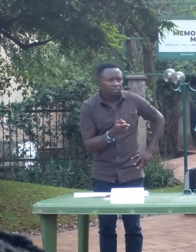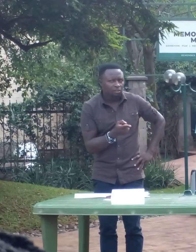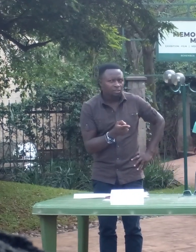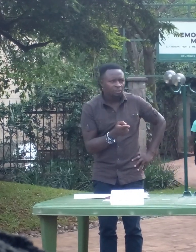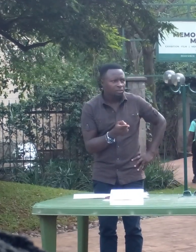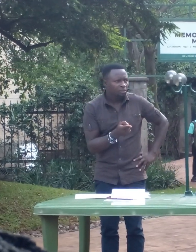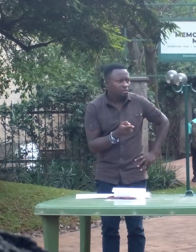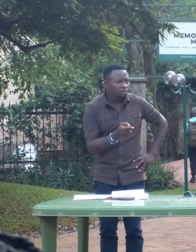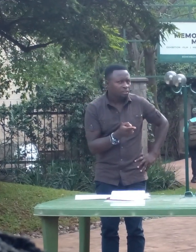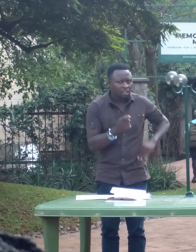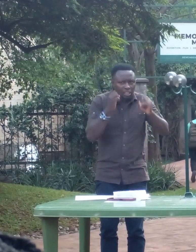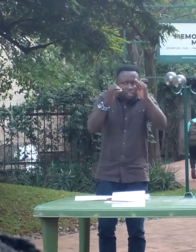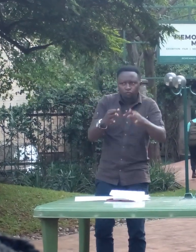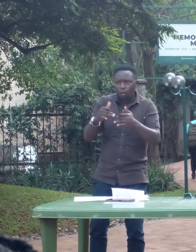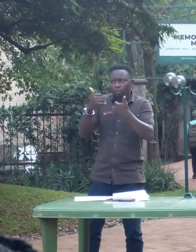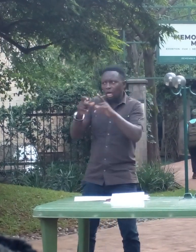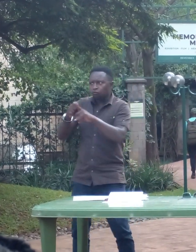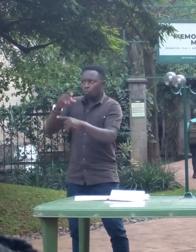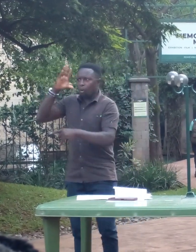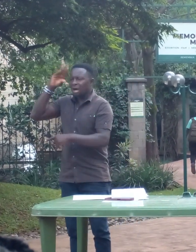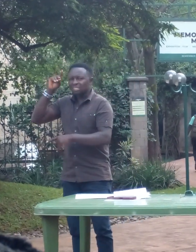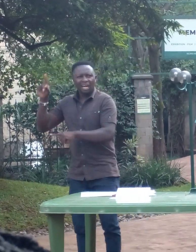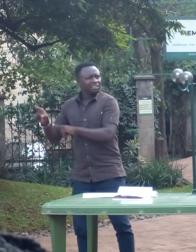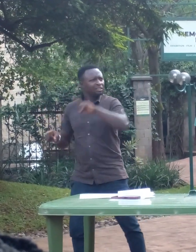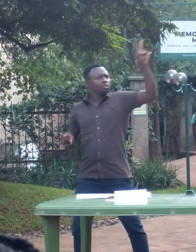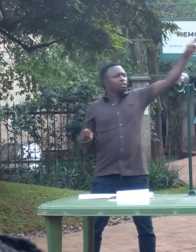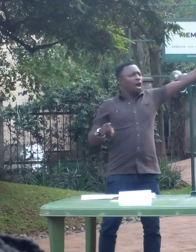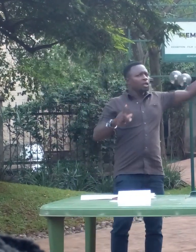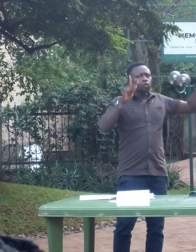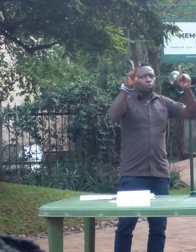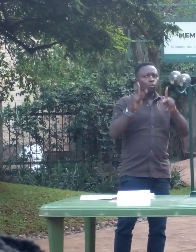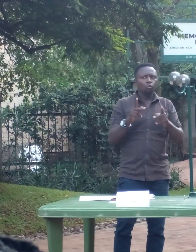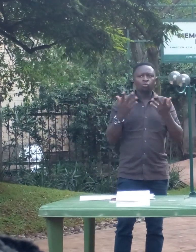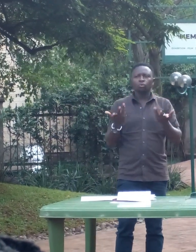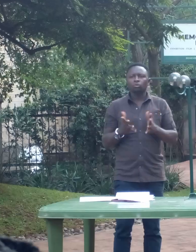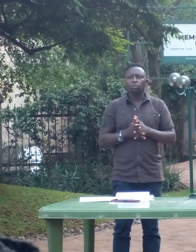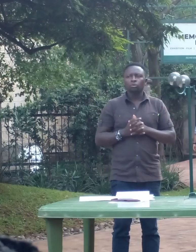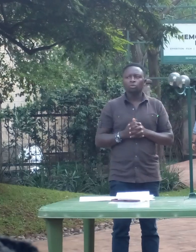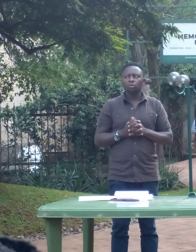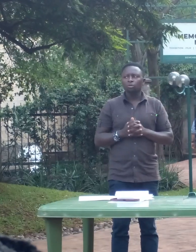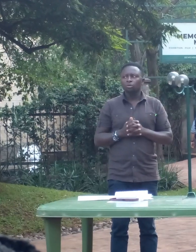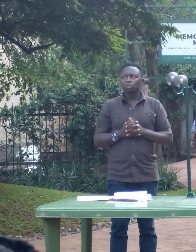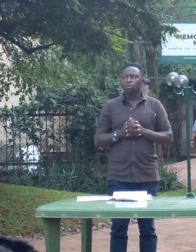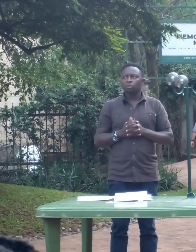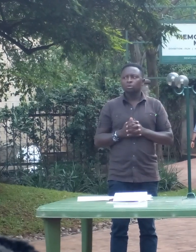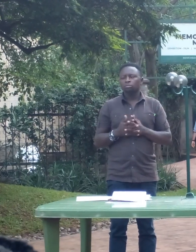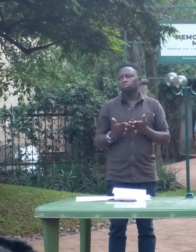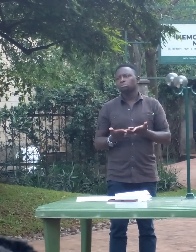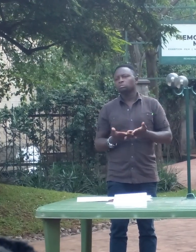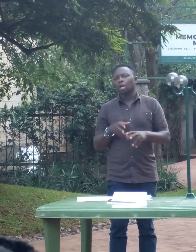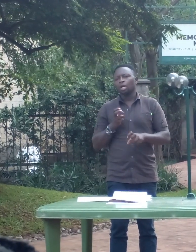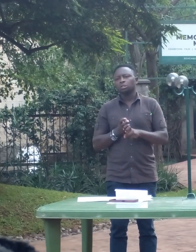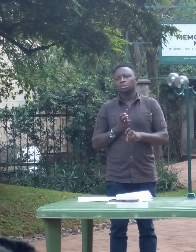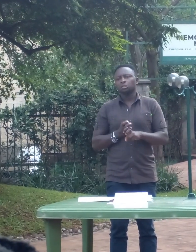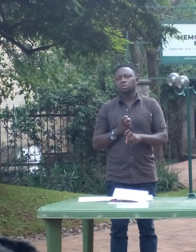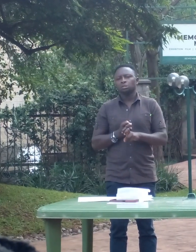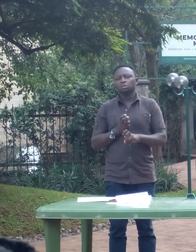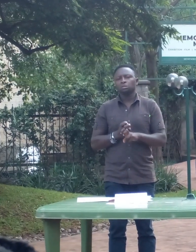correct. If the players are from Mombasa, they will travel to Kisumu. Imagine about that. That would be